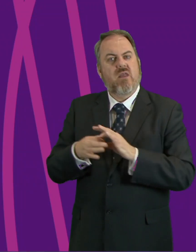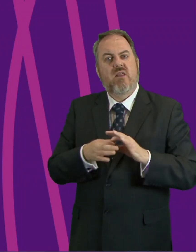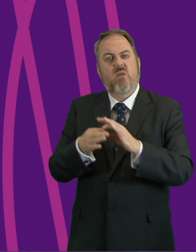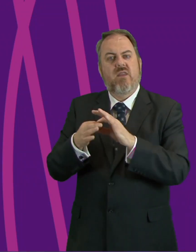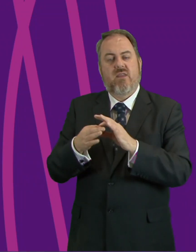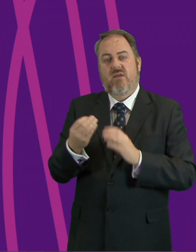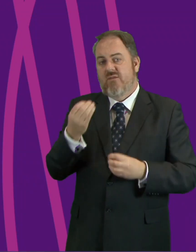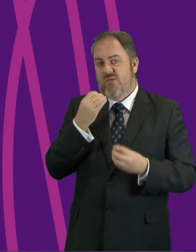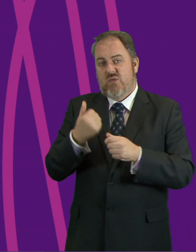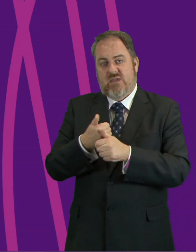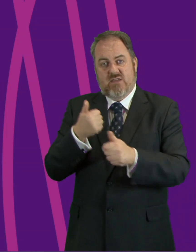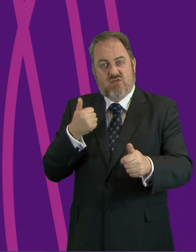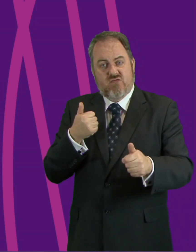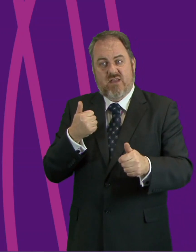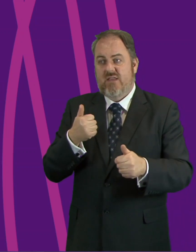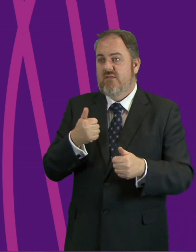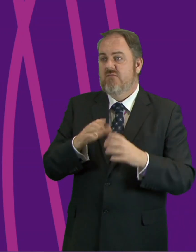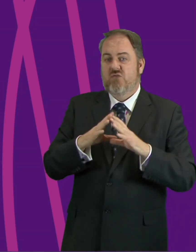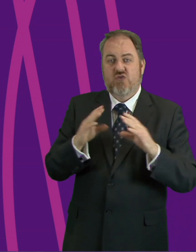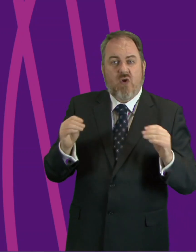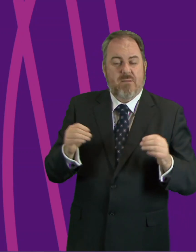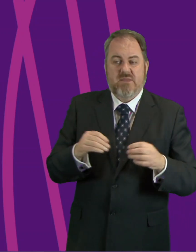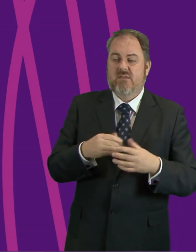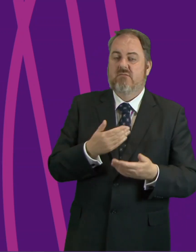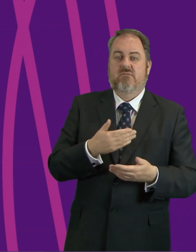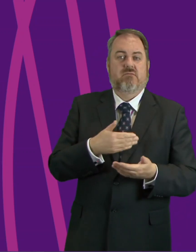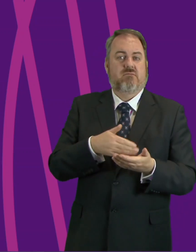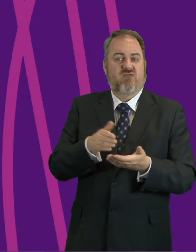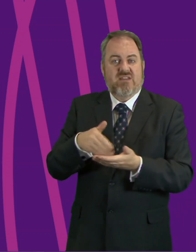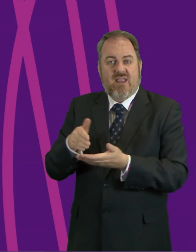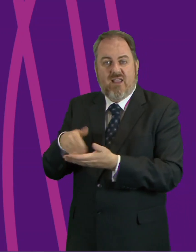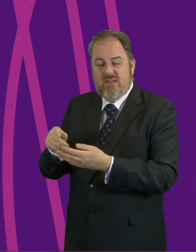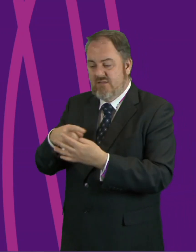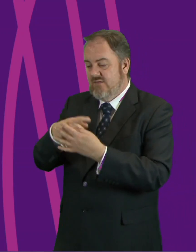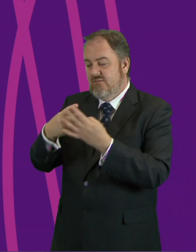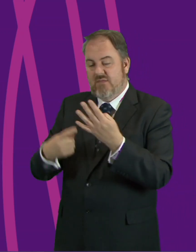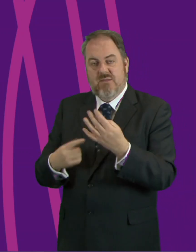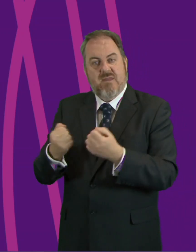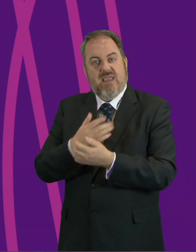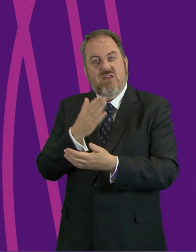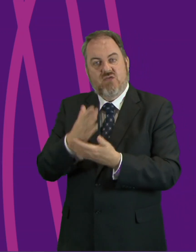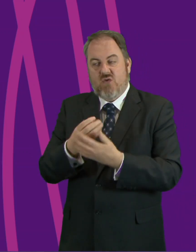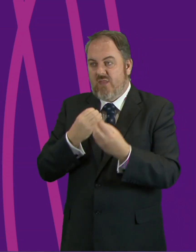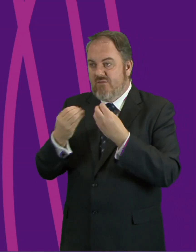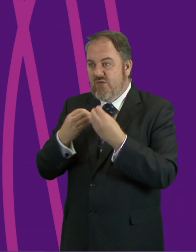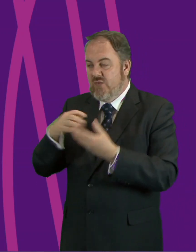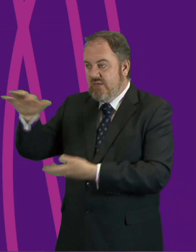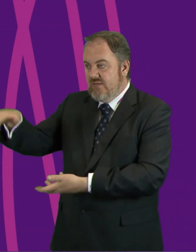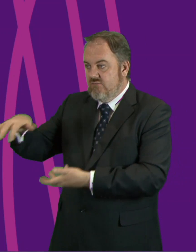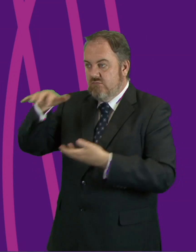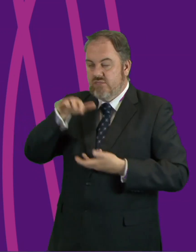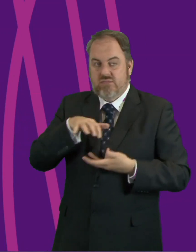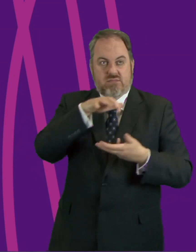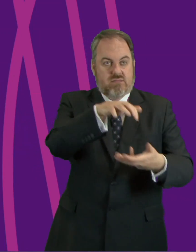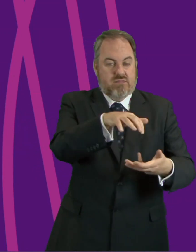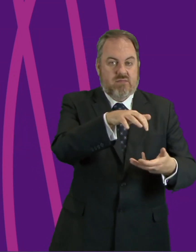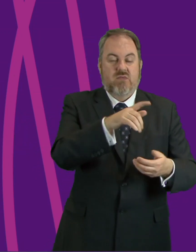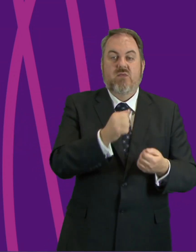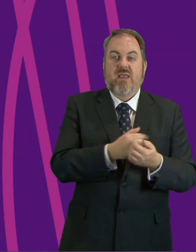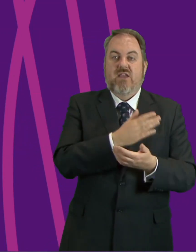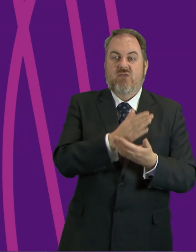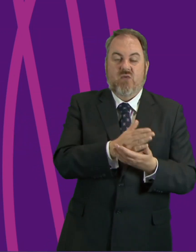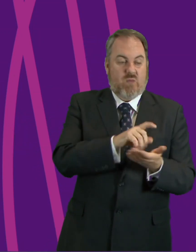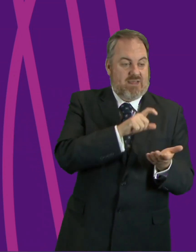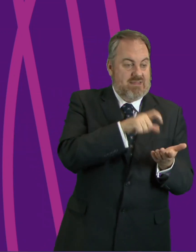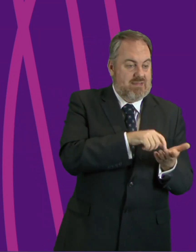industry, including retailers, to ensure that Scottish produce is getting onto shelves and to consumers to help maintain livelihoods and jobs.